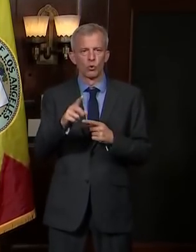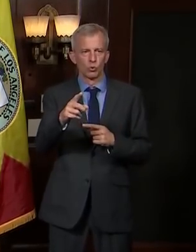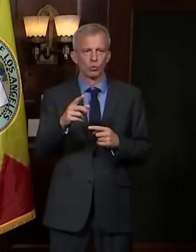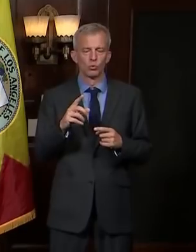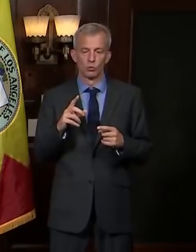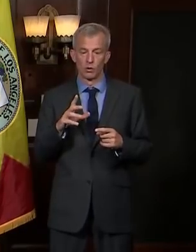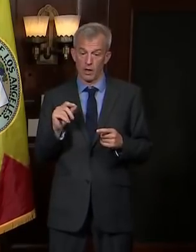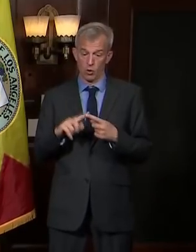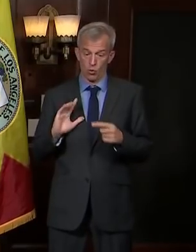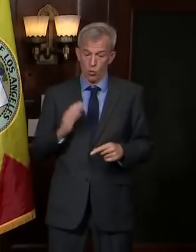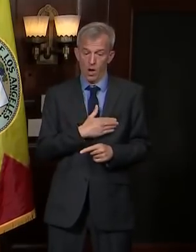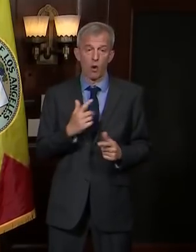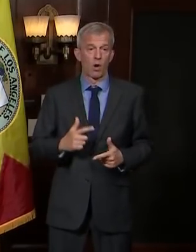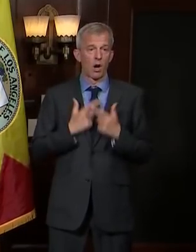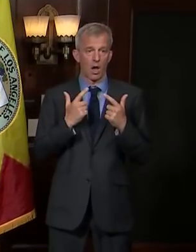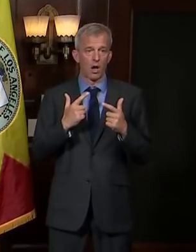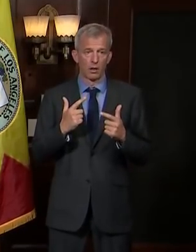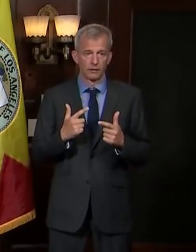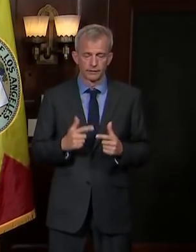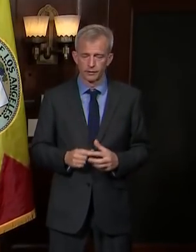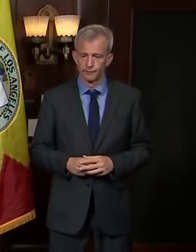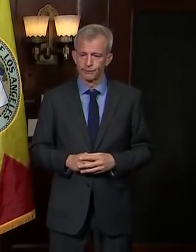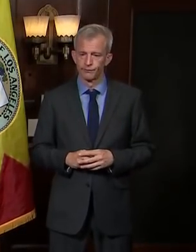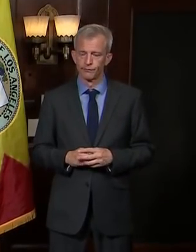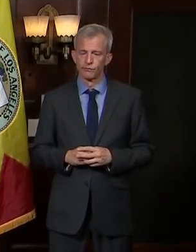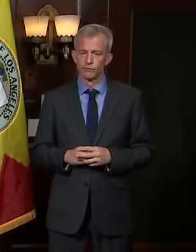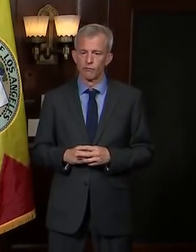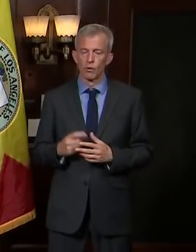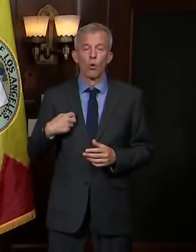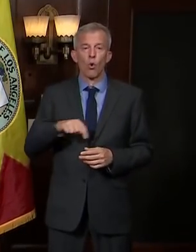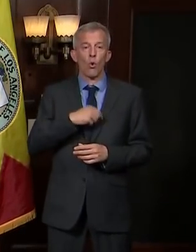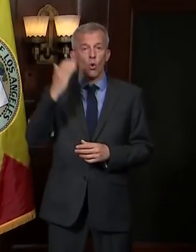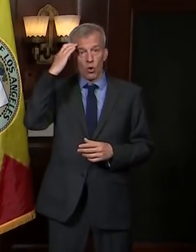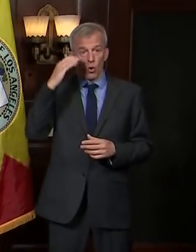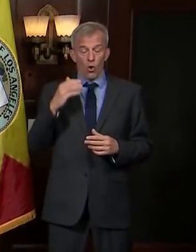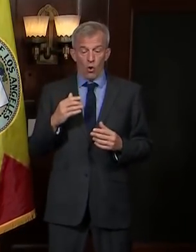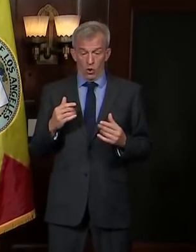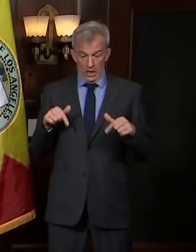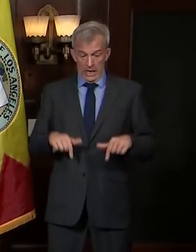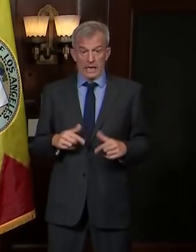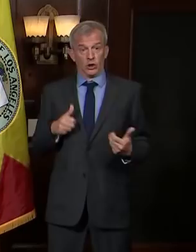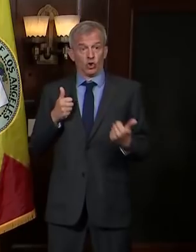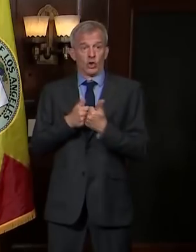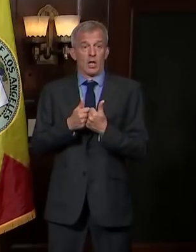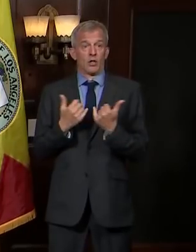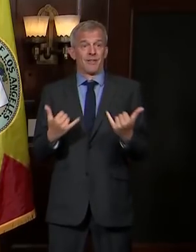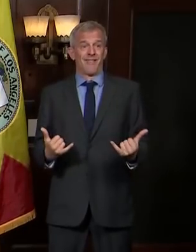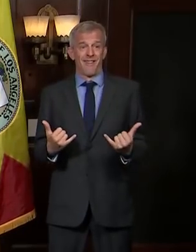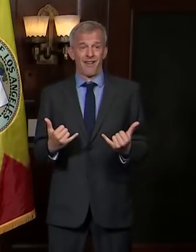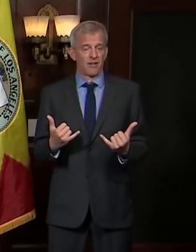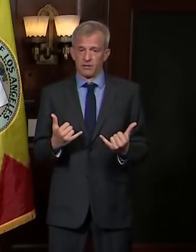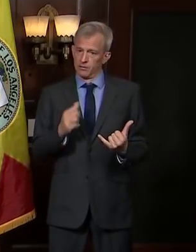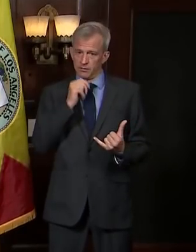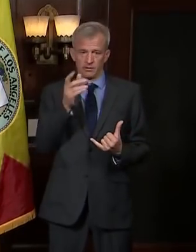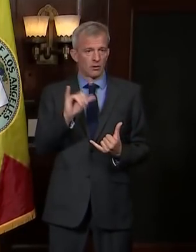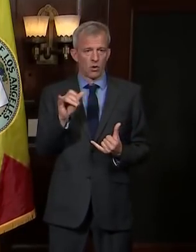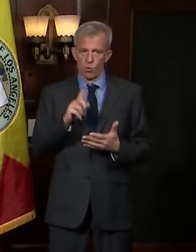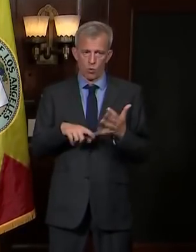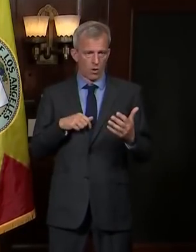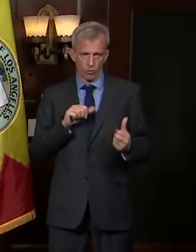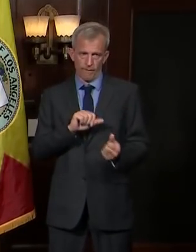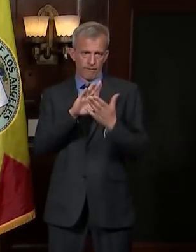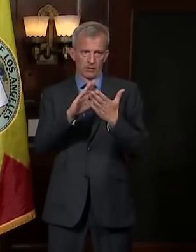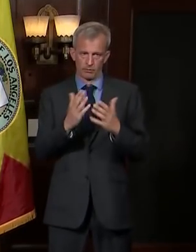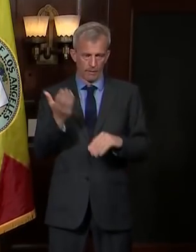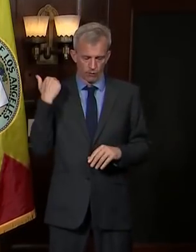days. We all know this challenge that we face is unlike any that we have ever faced before. But I want you to